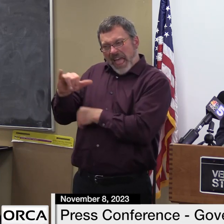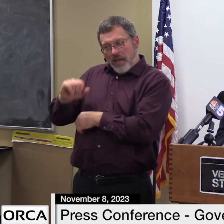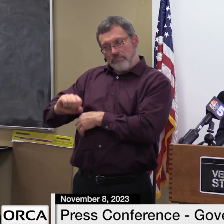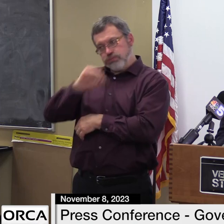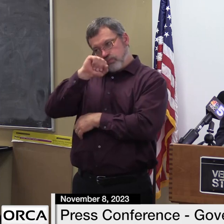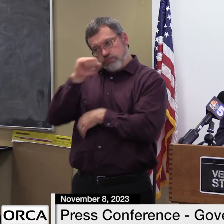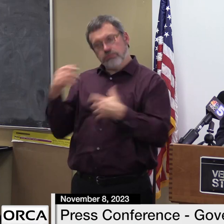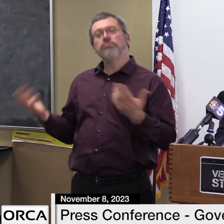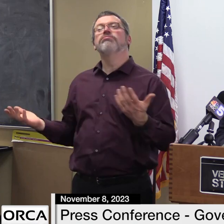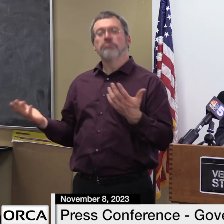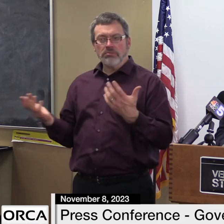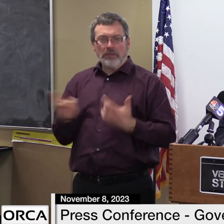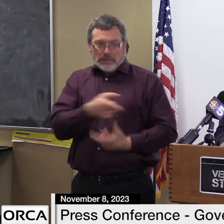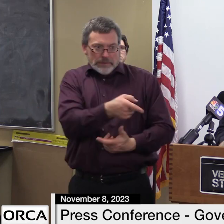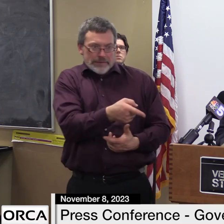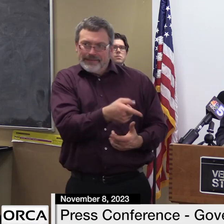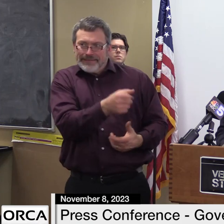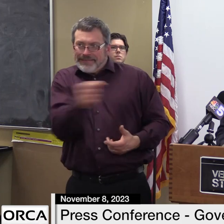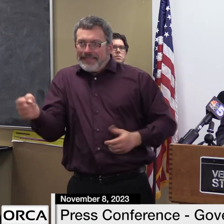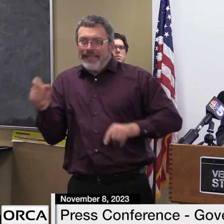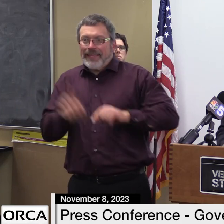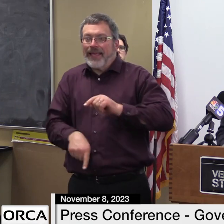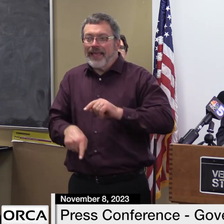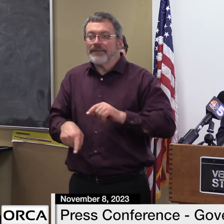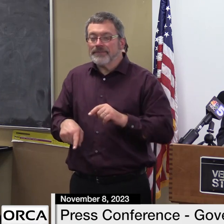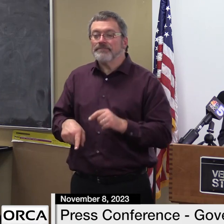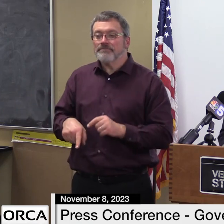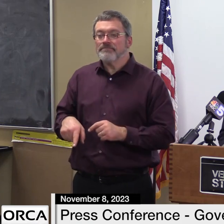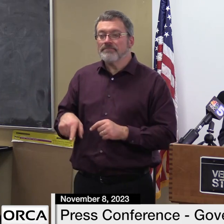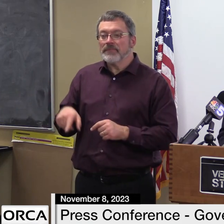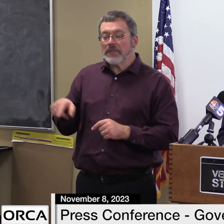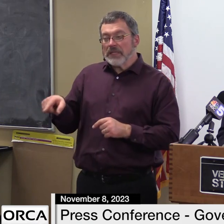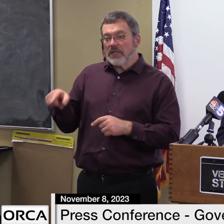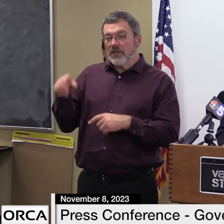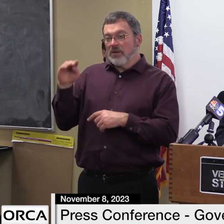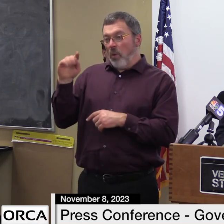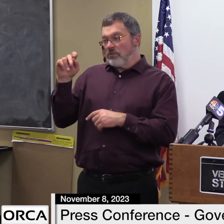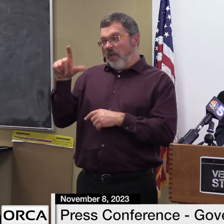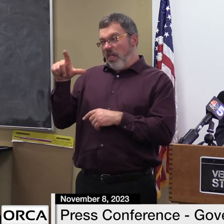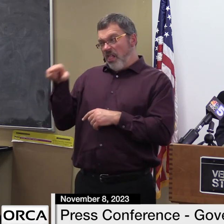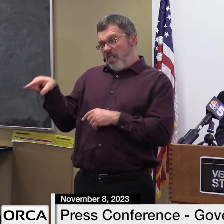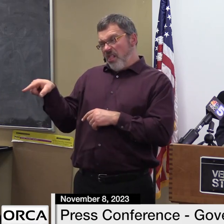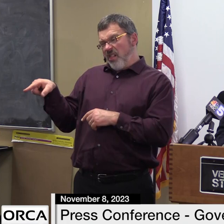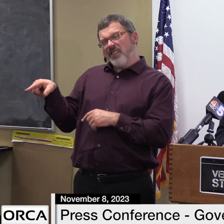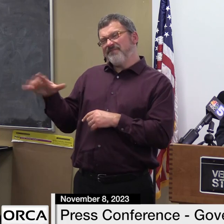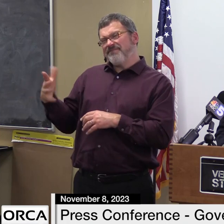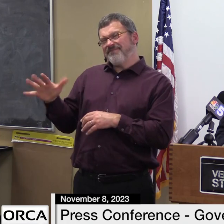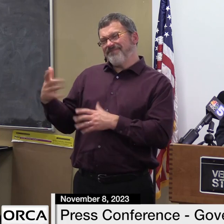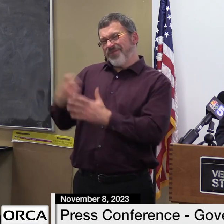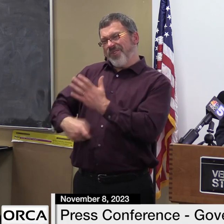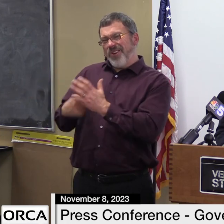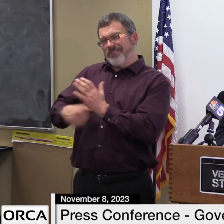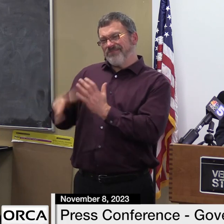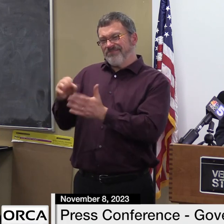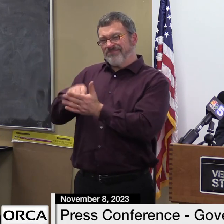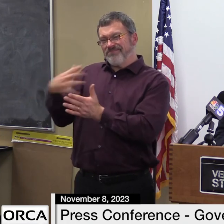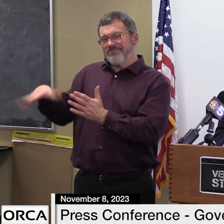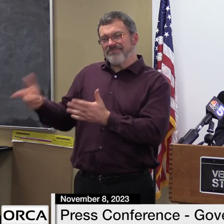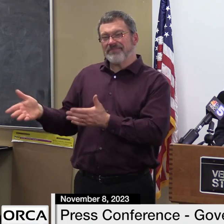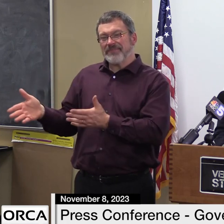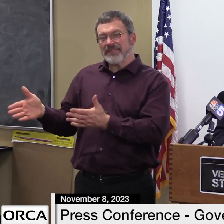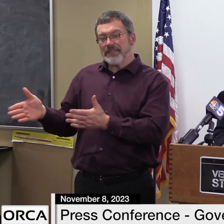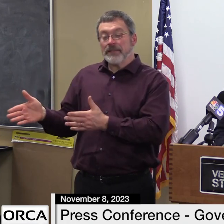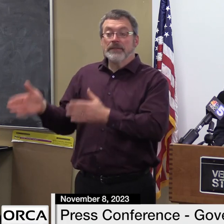right up front that the hotel-motel model is not working and is not cost-effective. DCF serves as the safety